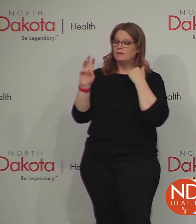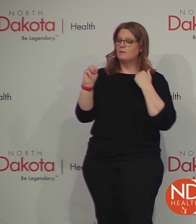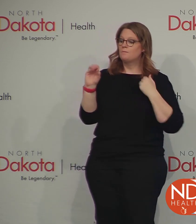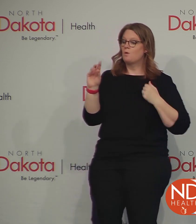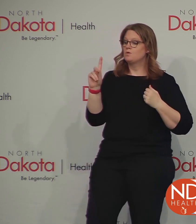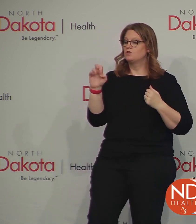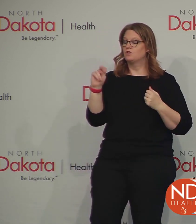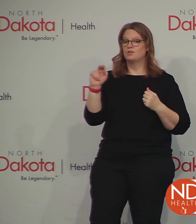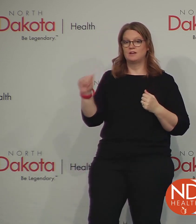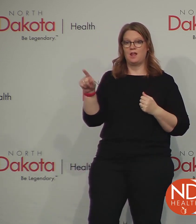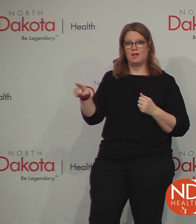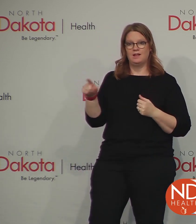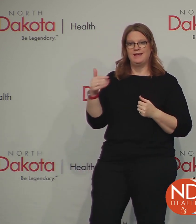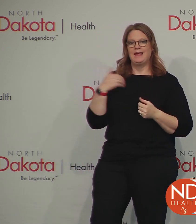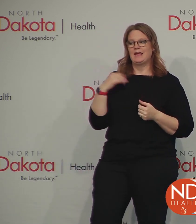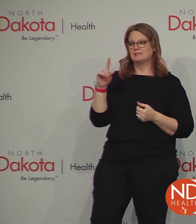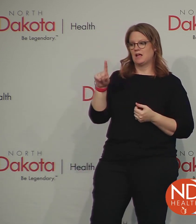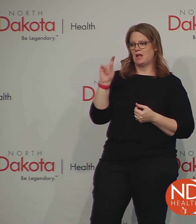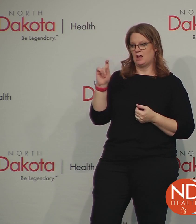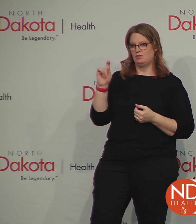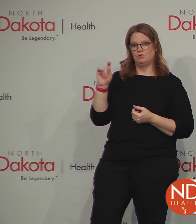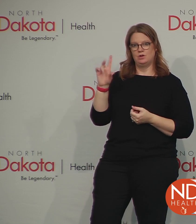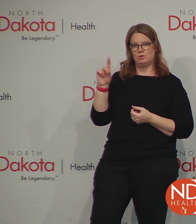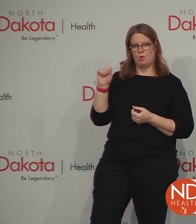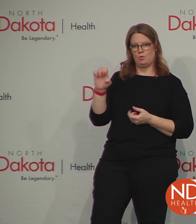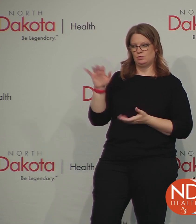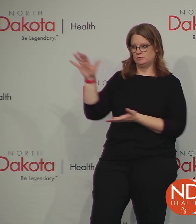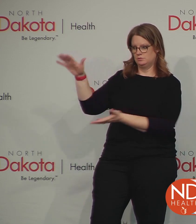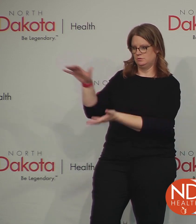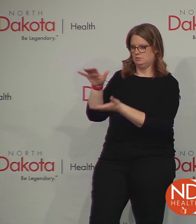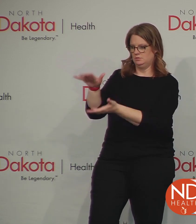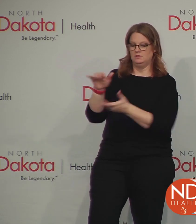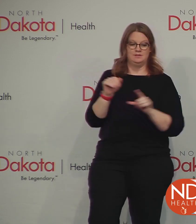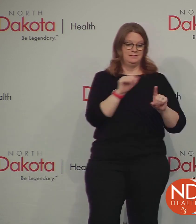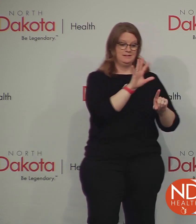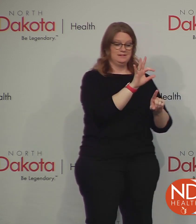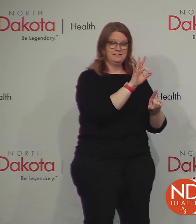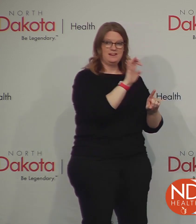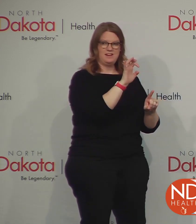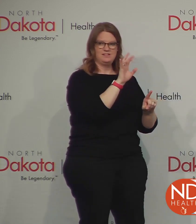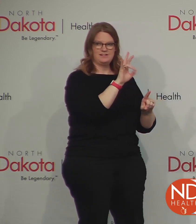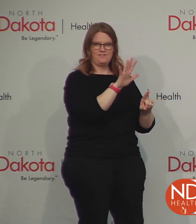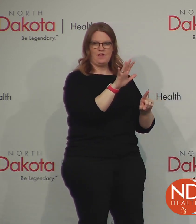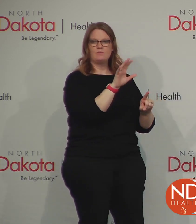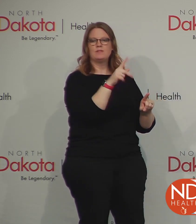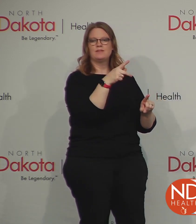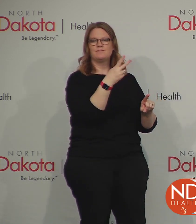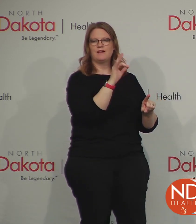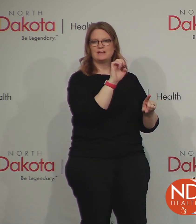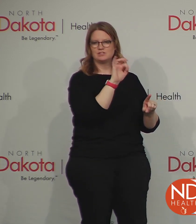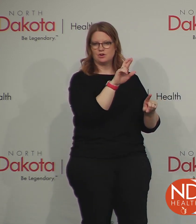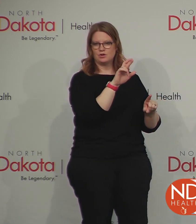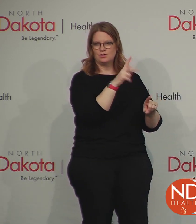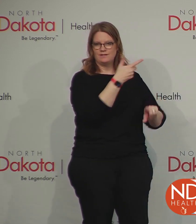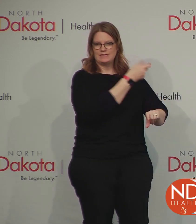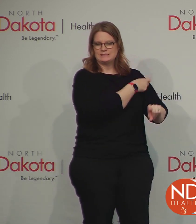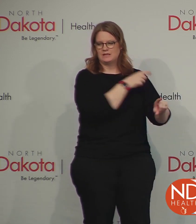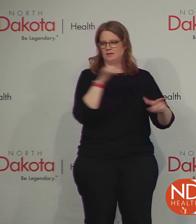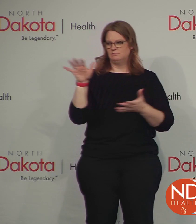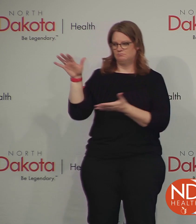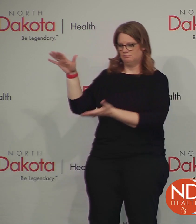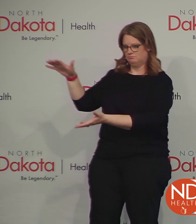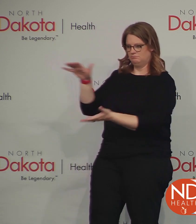vaccine comes in 100-dose increments as opposed to the 975 that comes with the Pfizer vaccine. And this